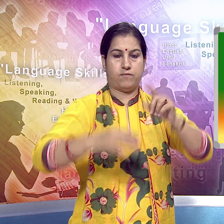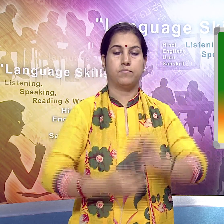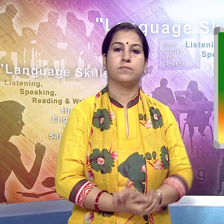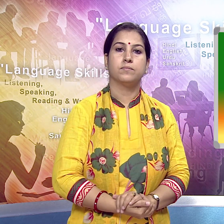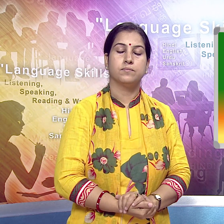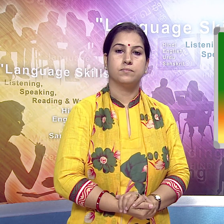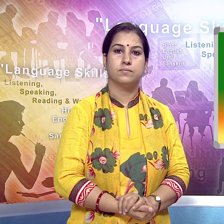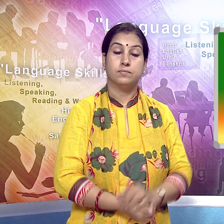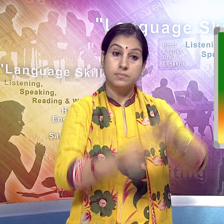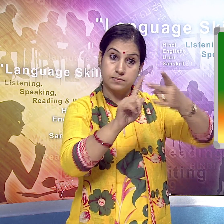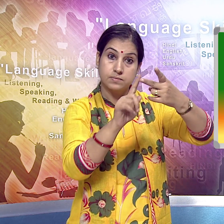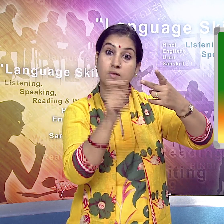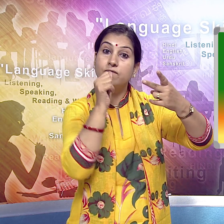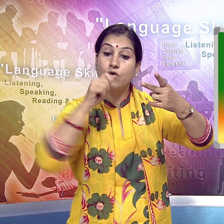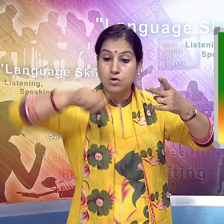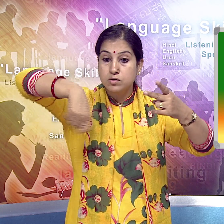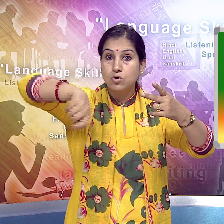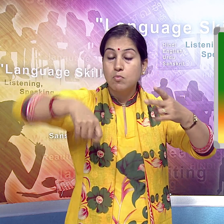And the water-soluble vitamins are